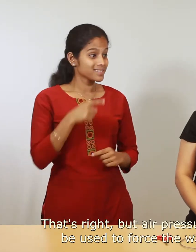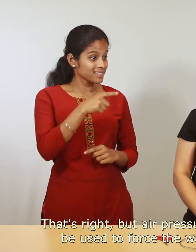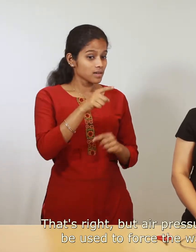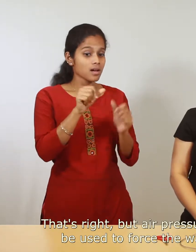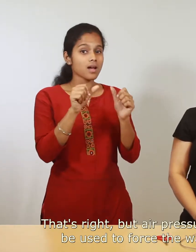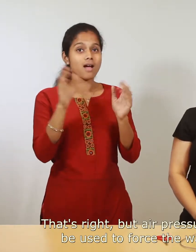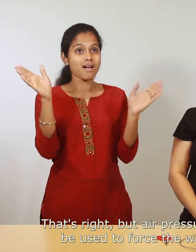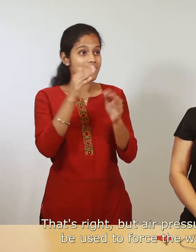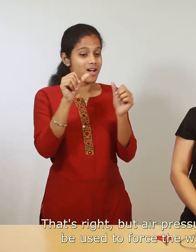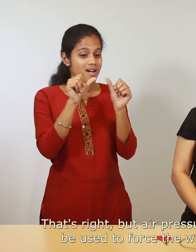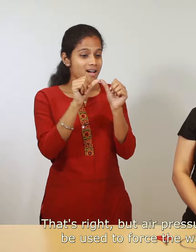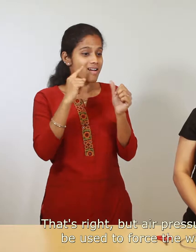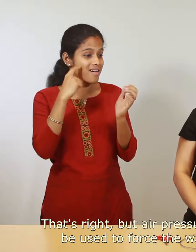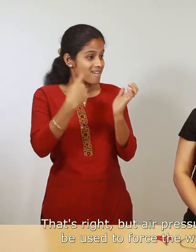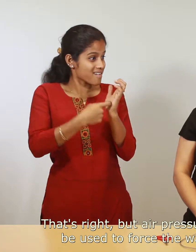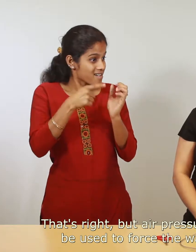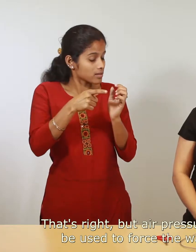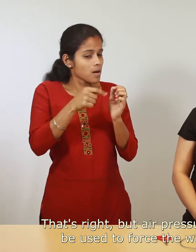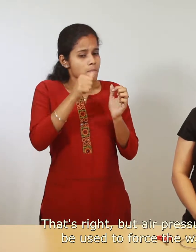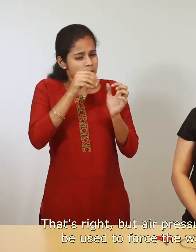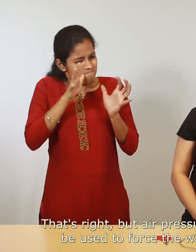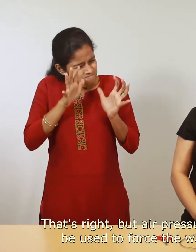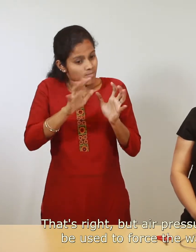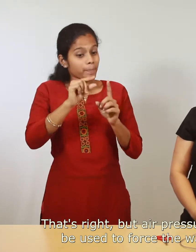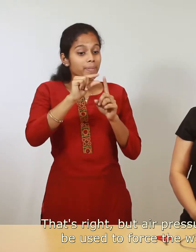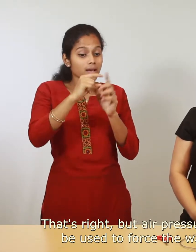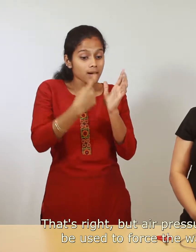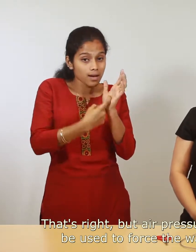That's right, but air pressure can also be used to force the water out.